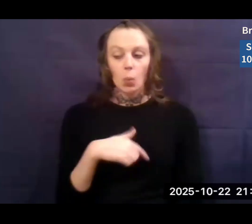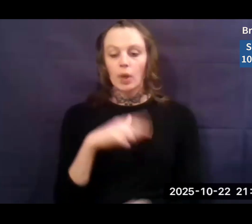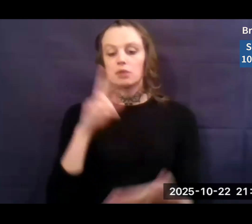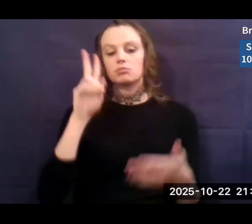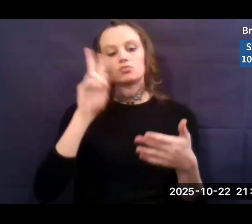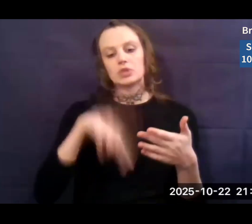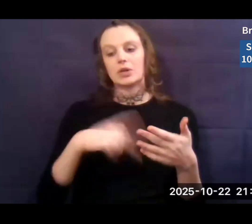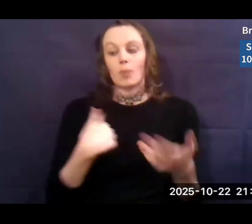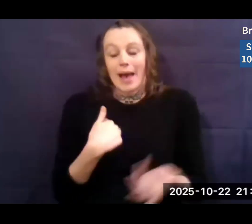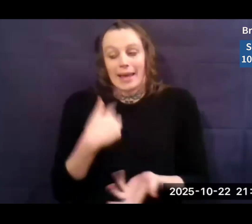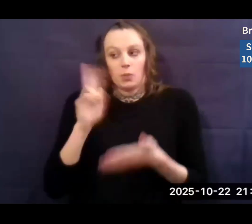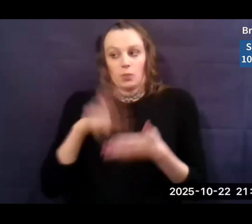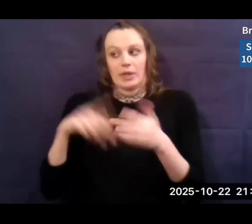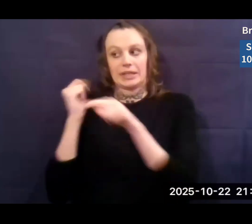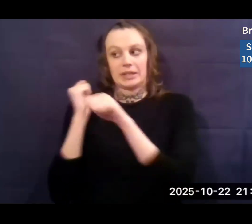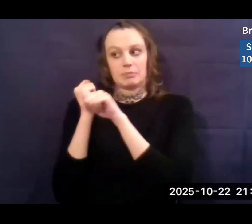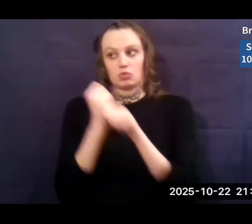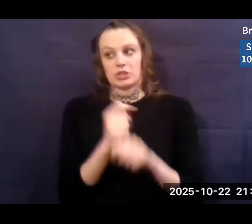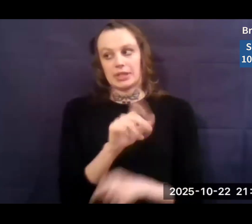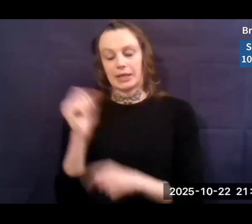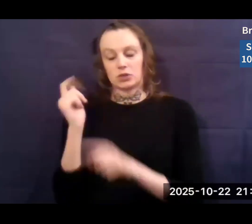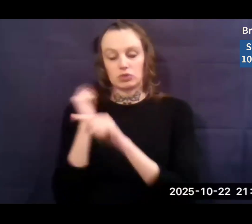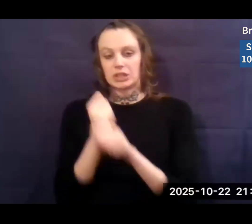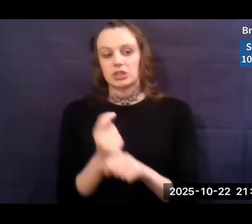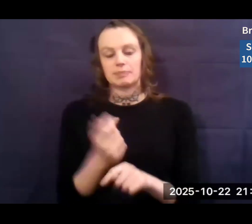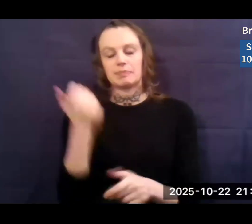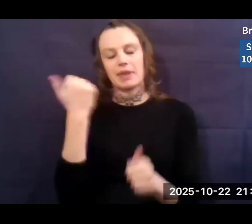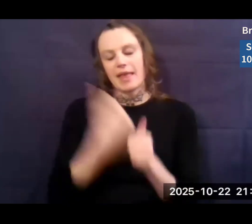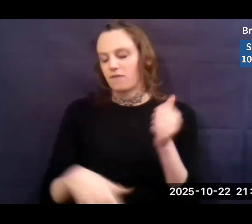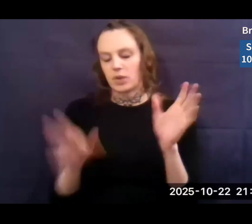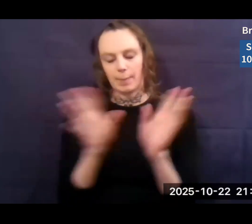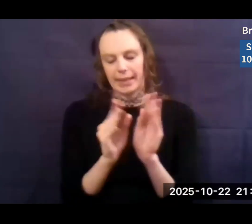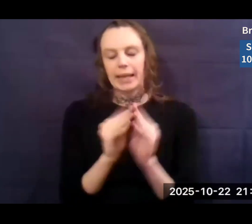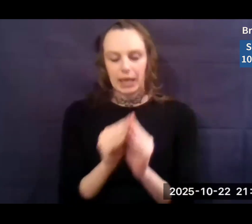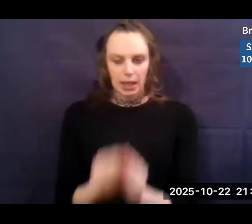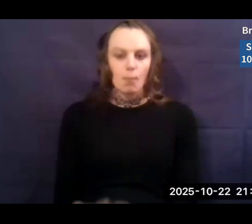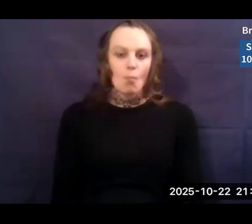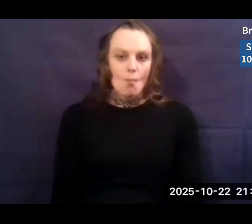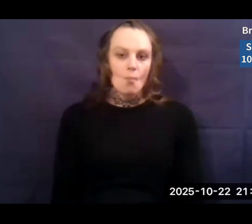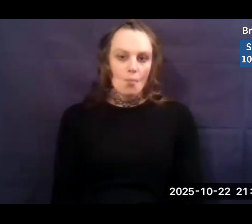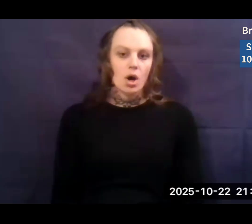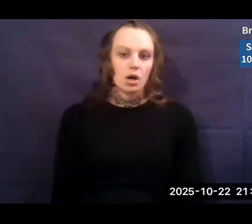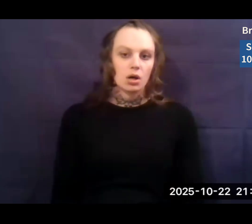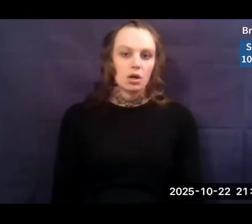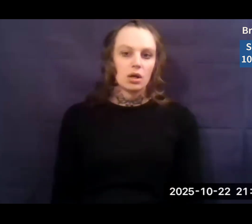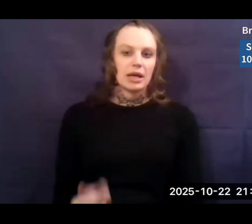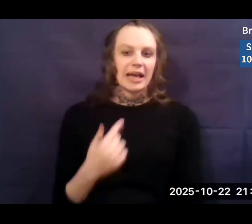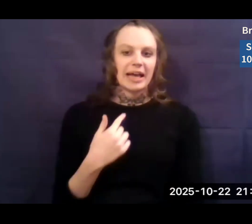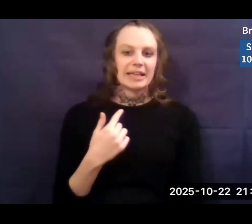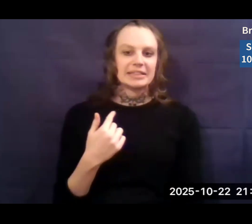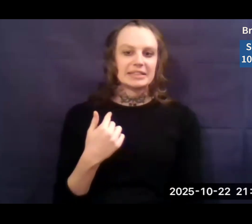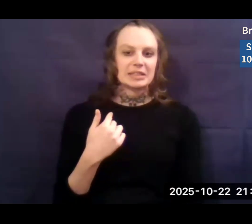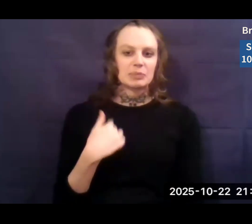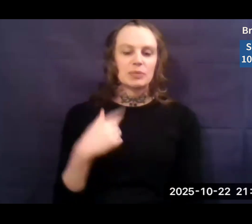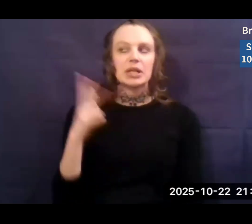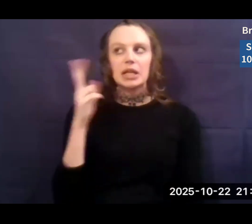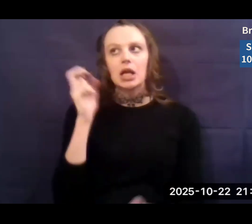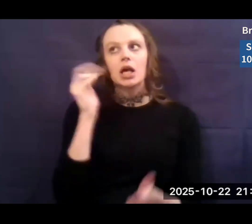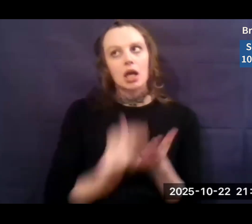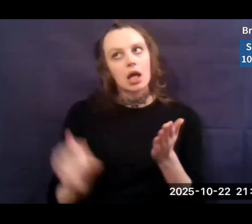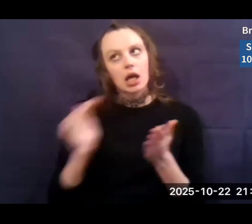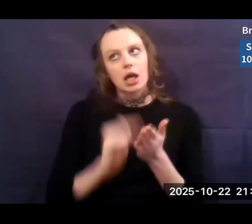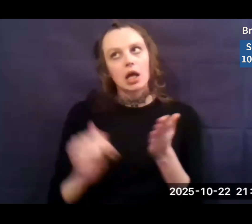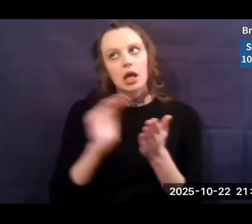traditions, or at least I read these. I hear these traditions at every meeting that I go to, and it really took me a while to figure them out, to